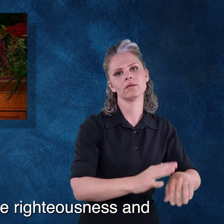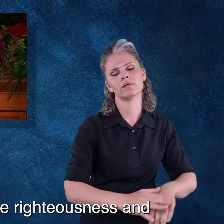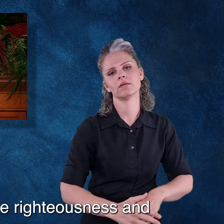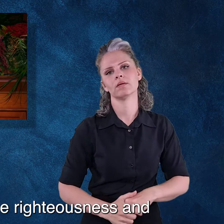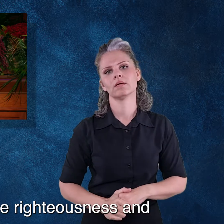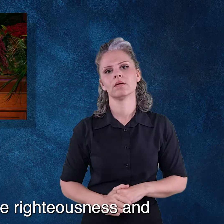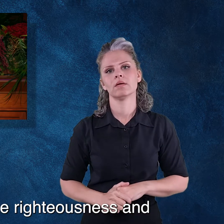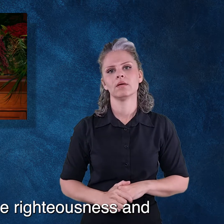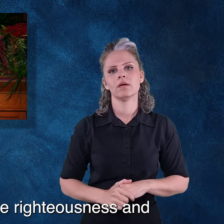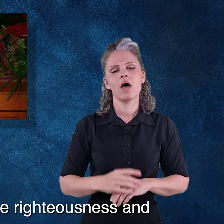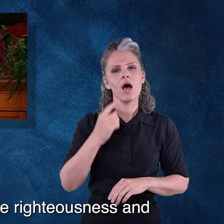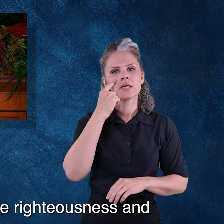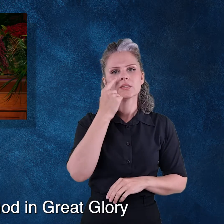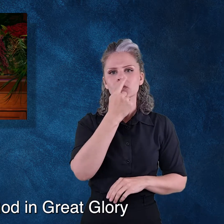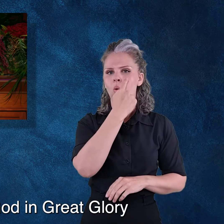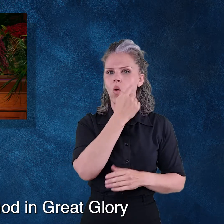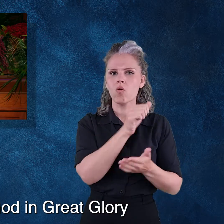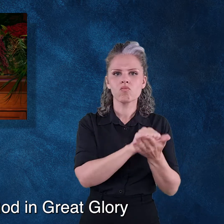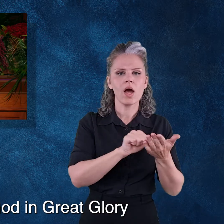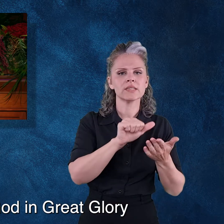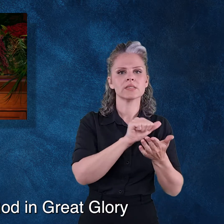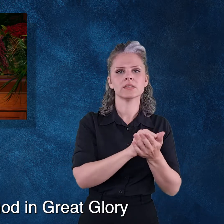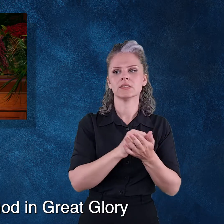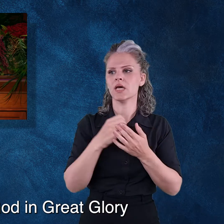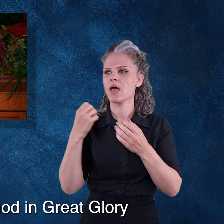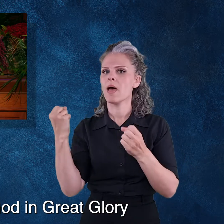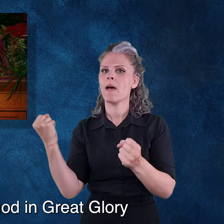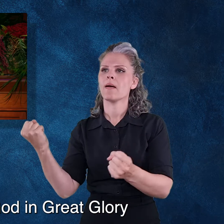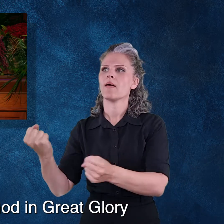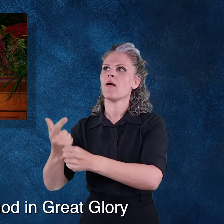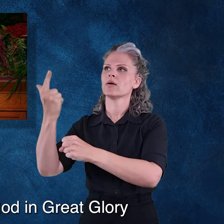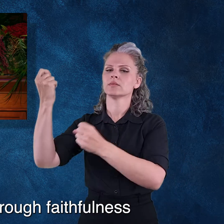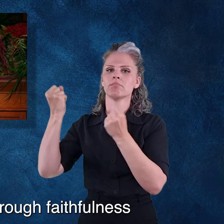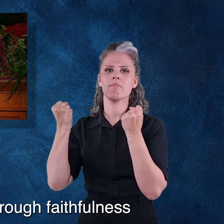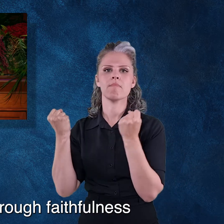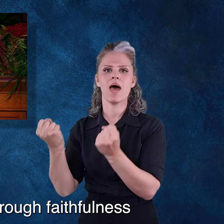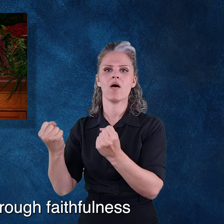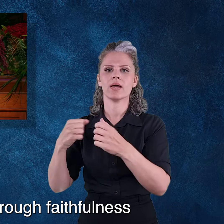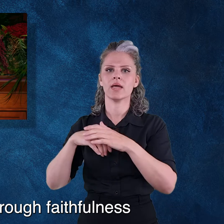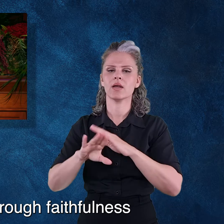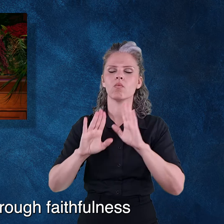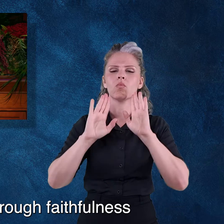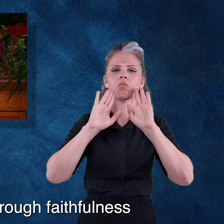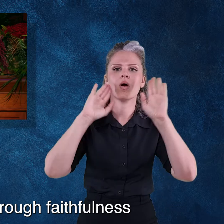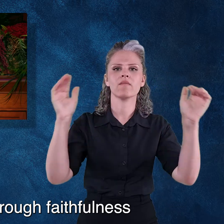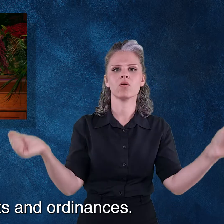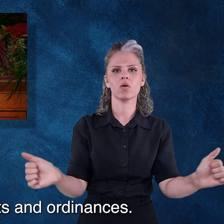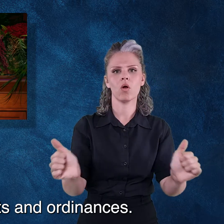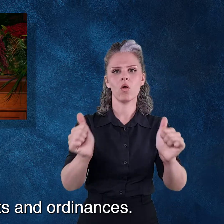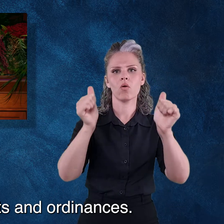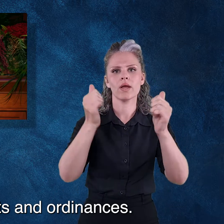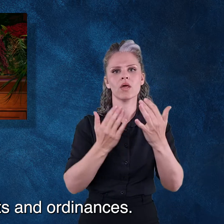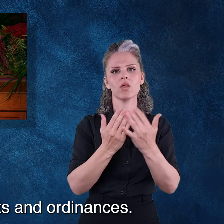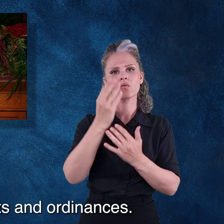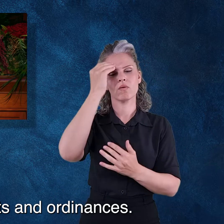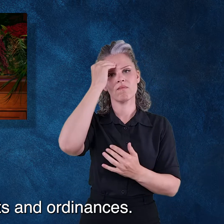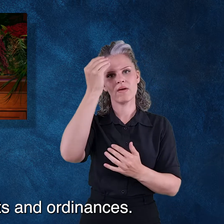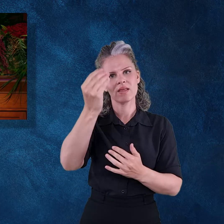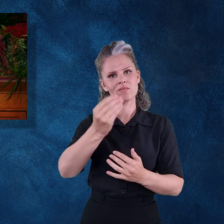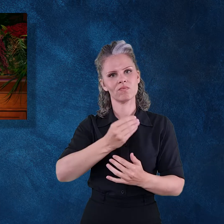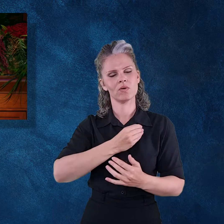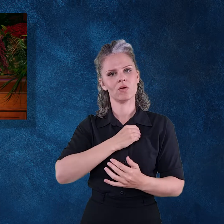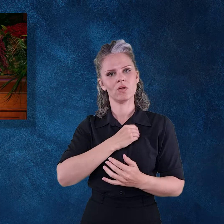I witnessed the righteousness and power of God in great glory received through faithfulness to covenants and